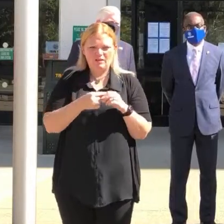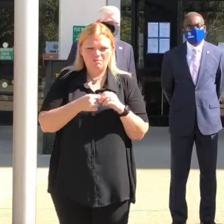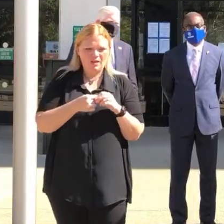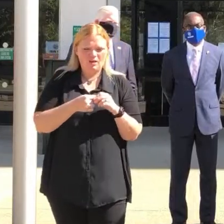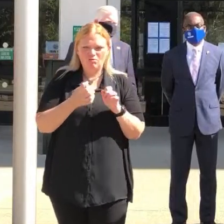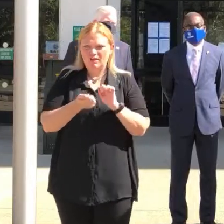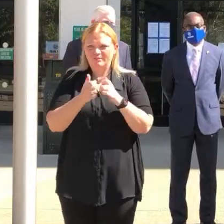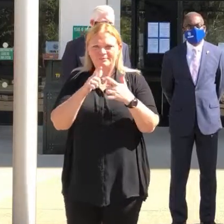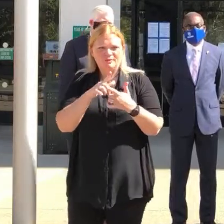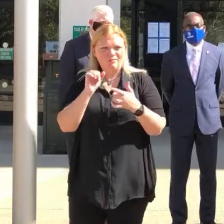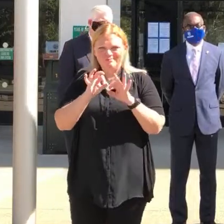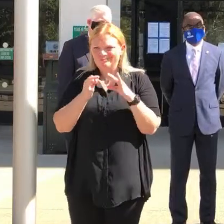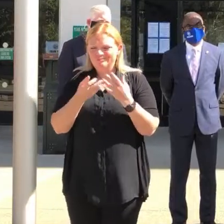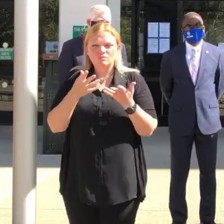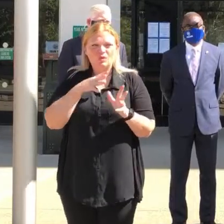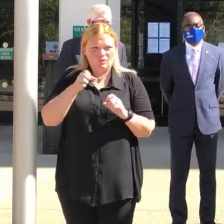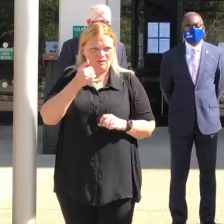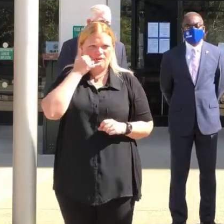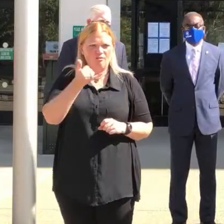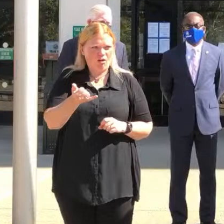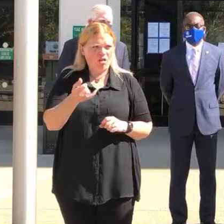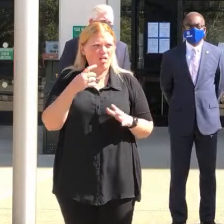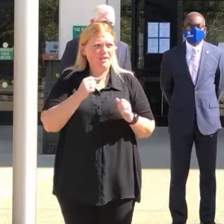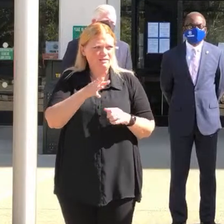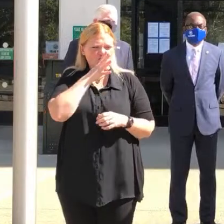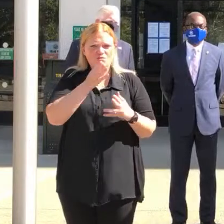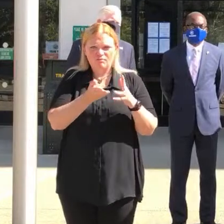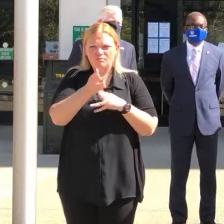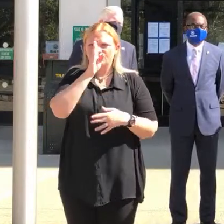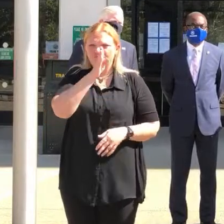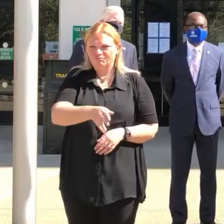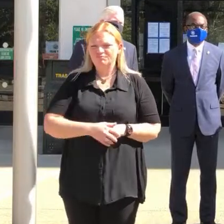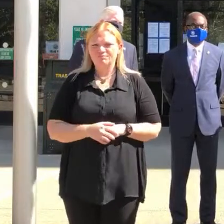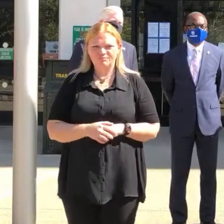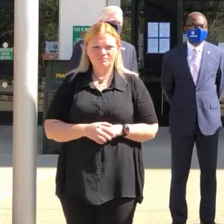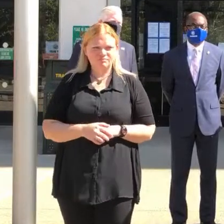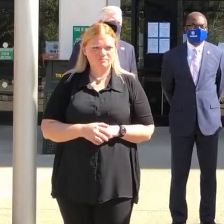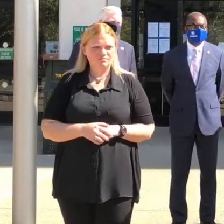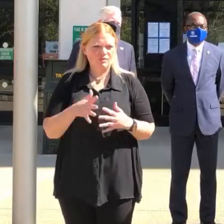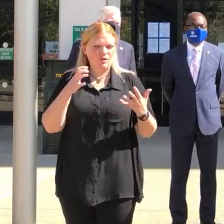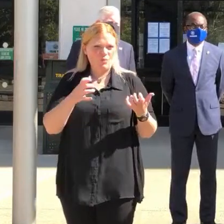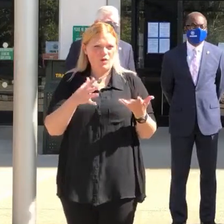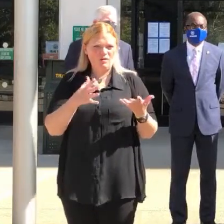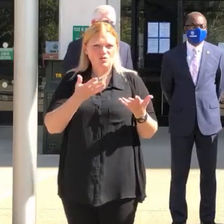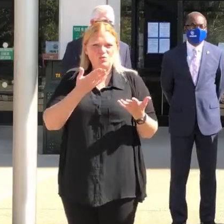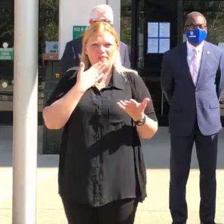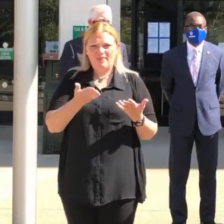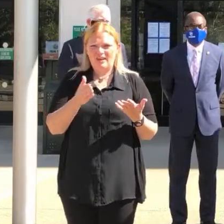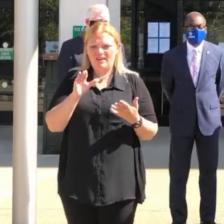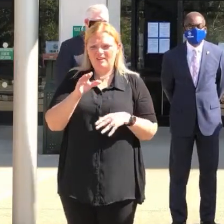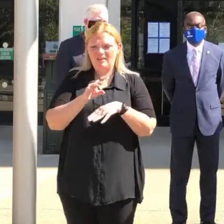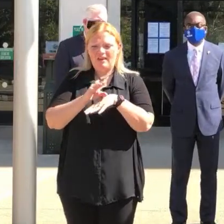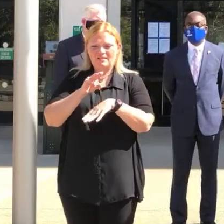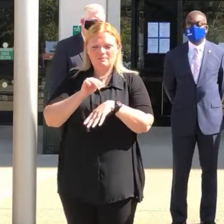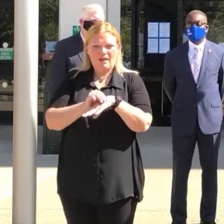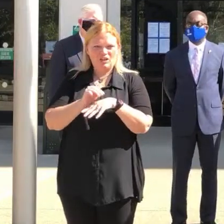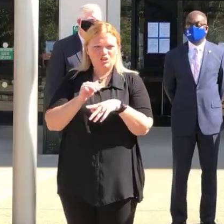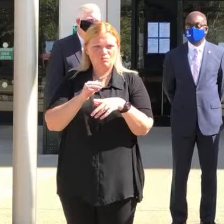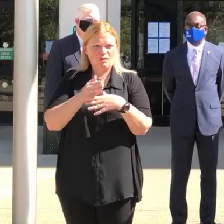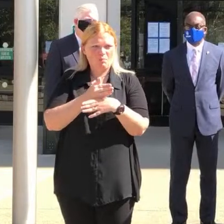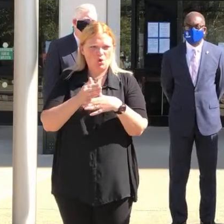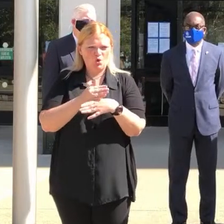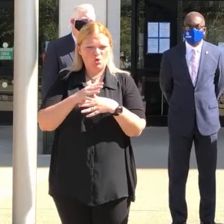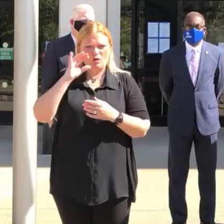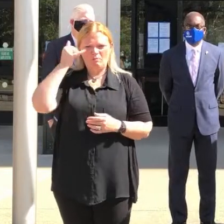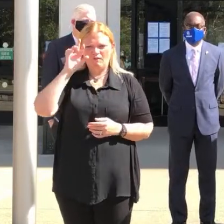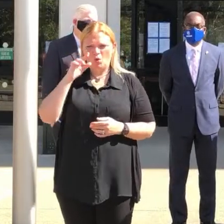for them or anything like that. They can call us and we can talk to them directly. I'd like to thank our case management partners,